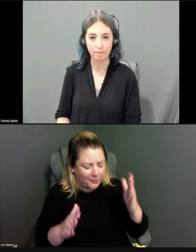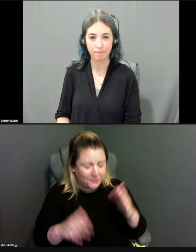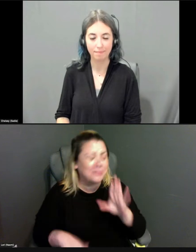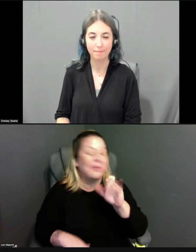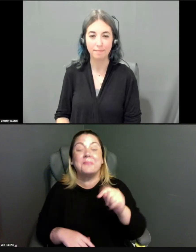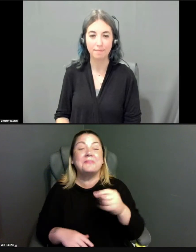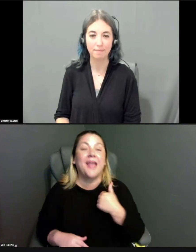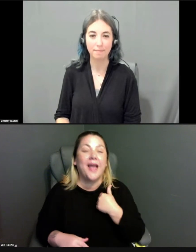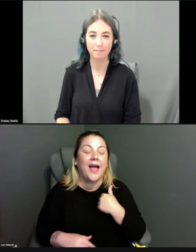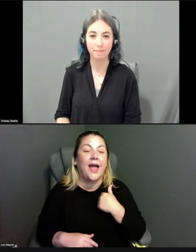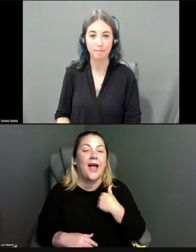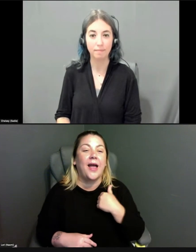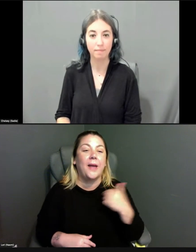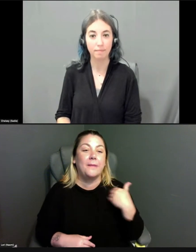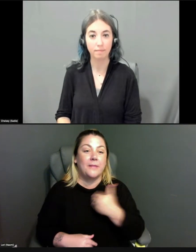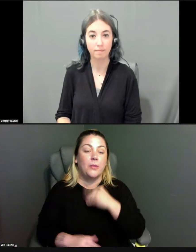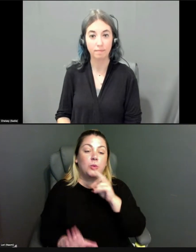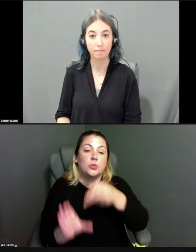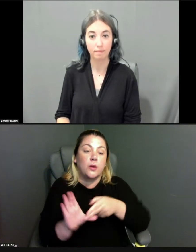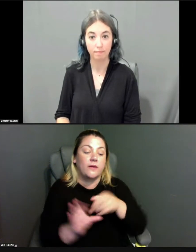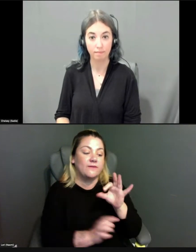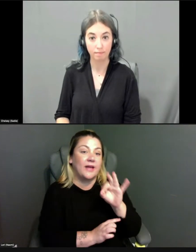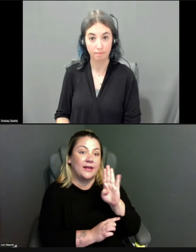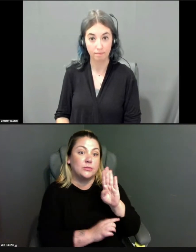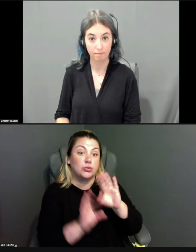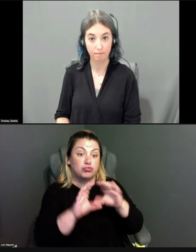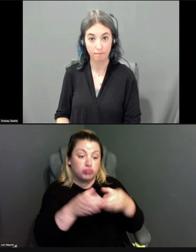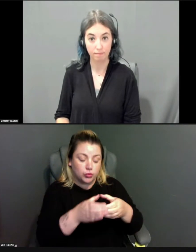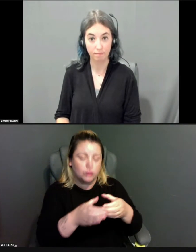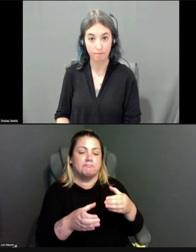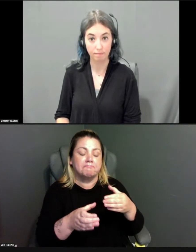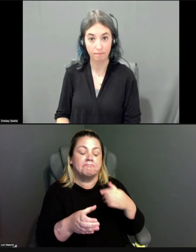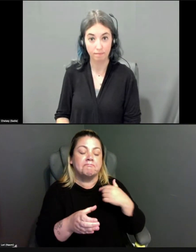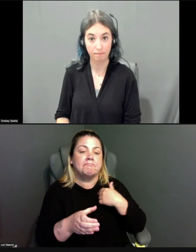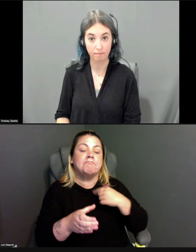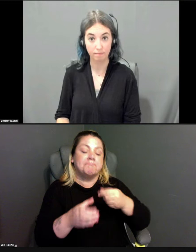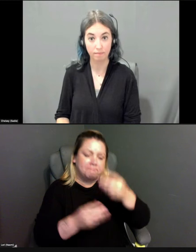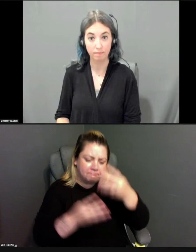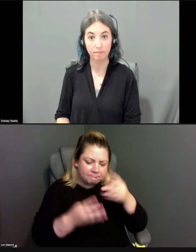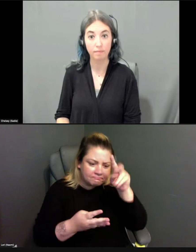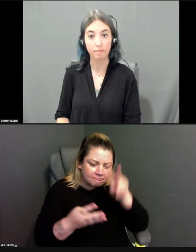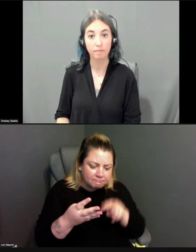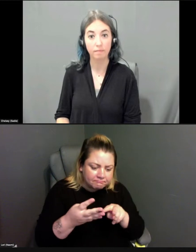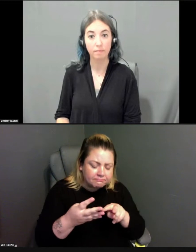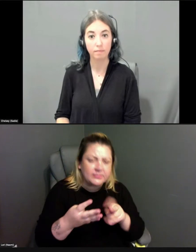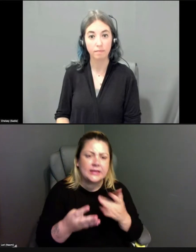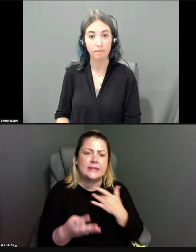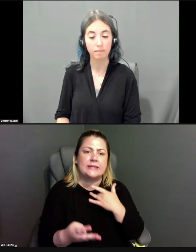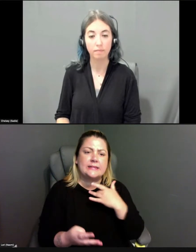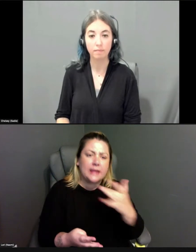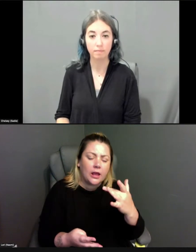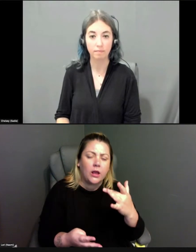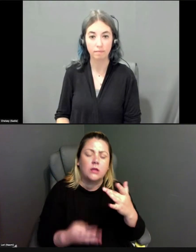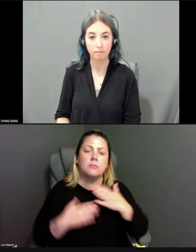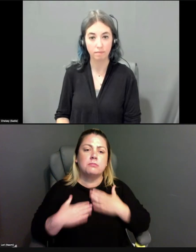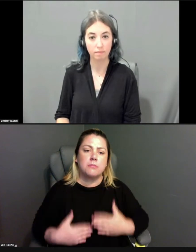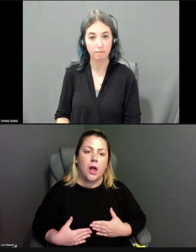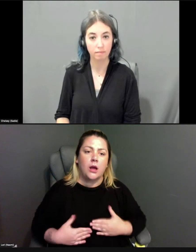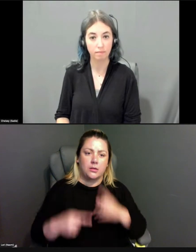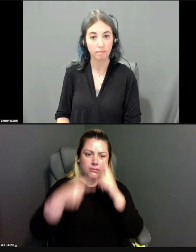a Facebook group that in general is, very body